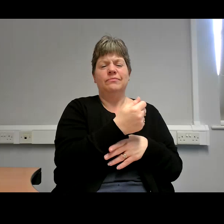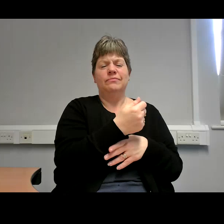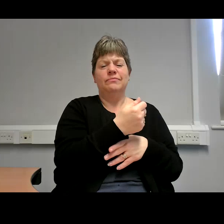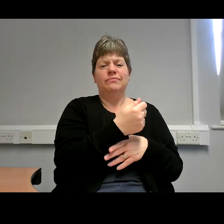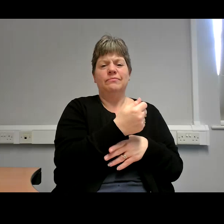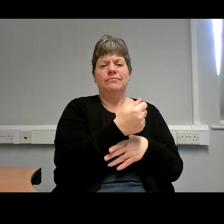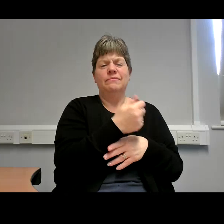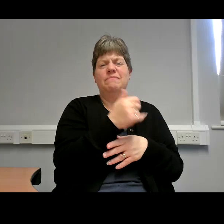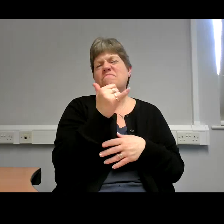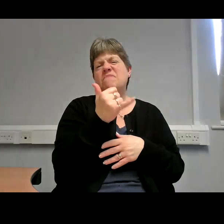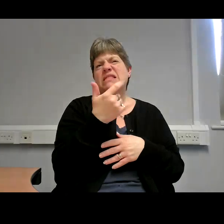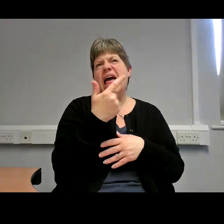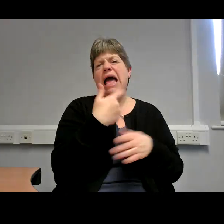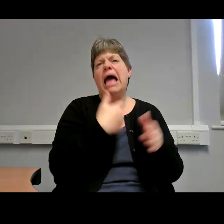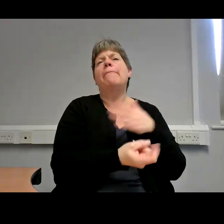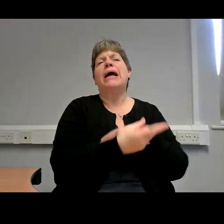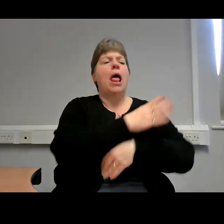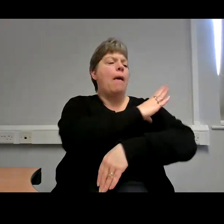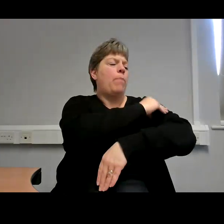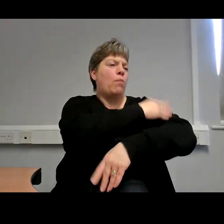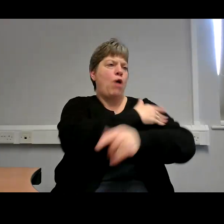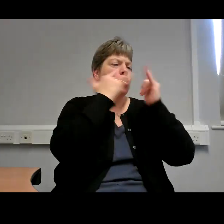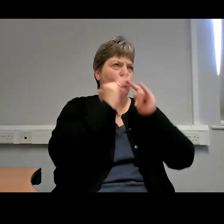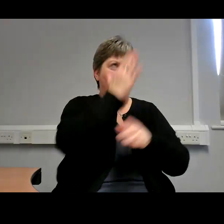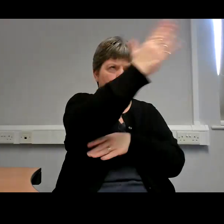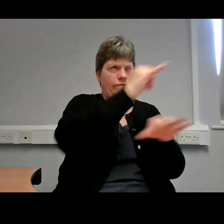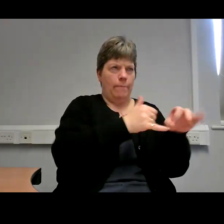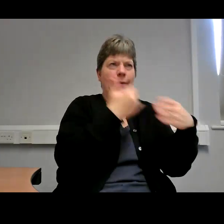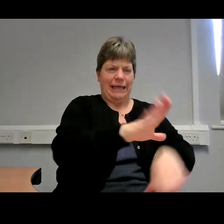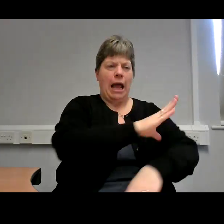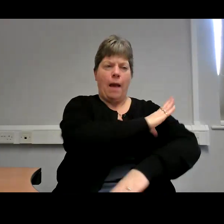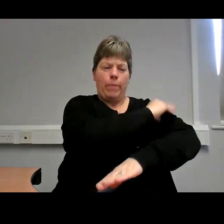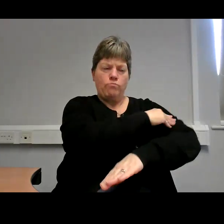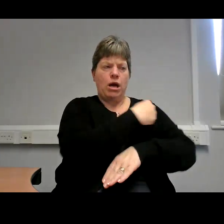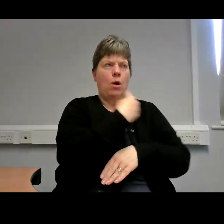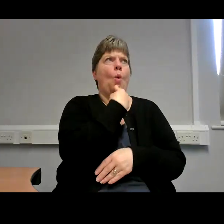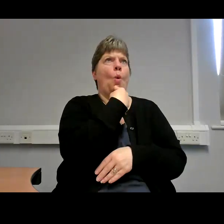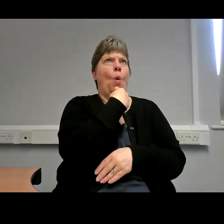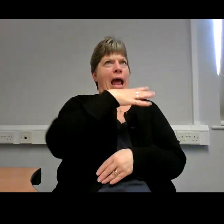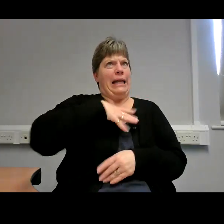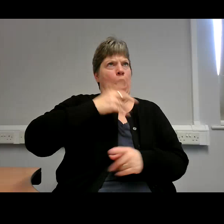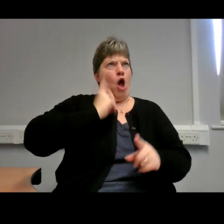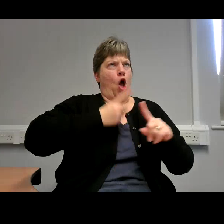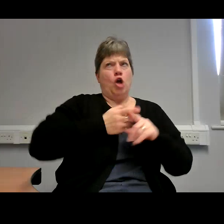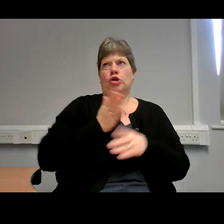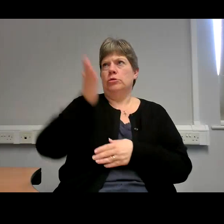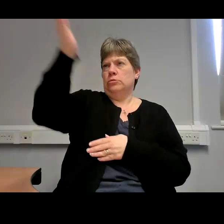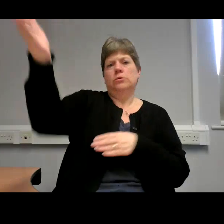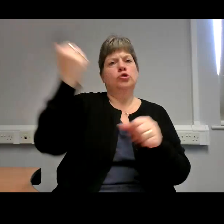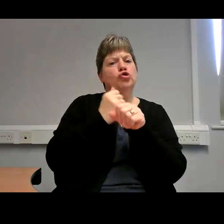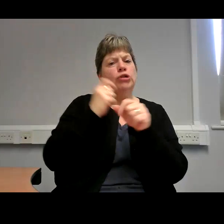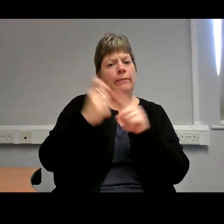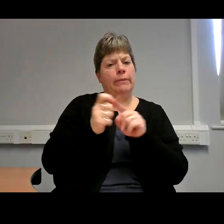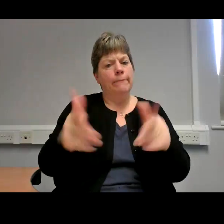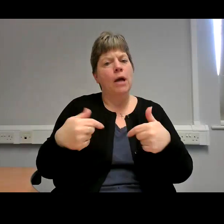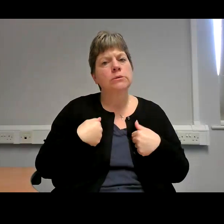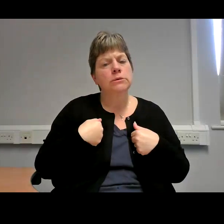so say you had a blood pressure check at your community pharmacy, for instance, and you needed an urgent referral back to your GP